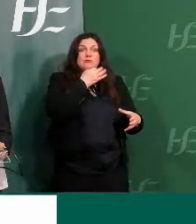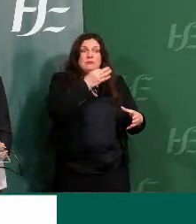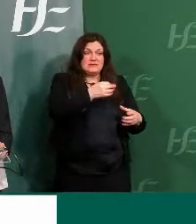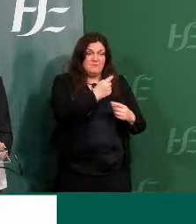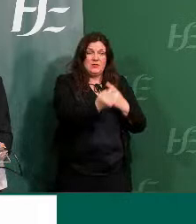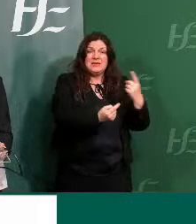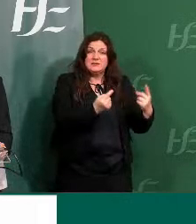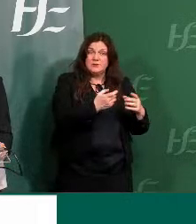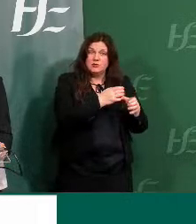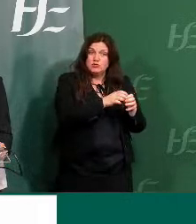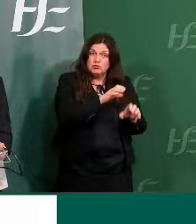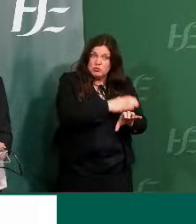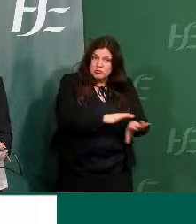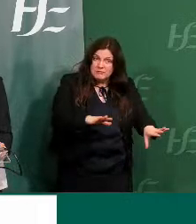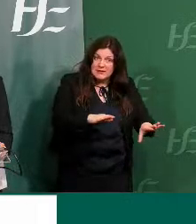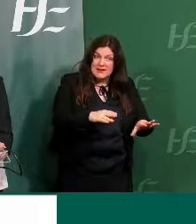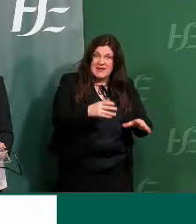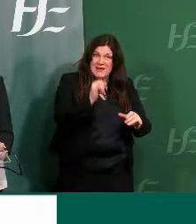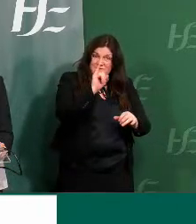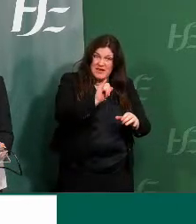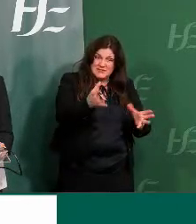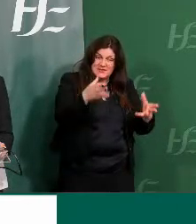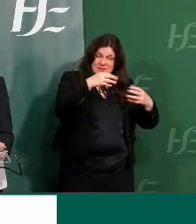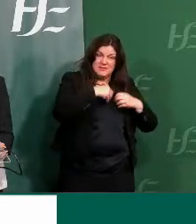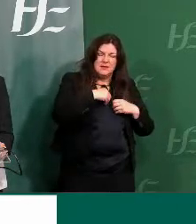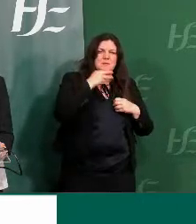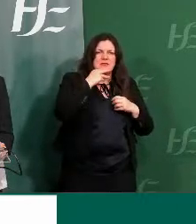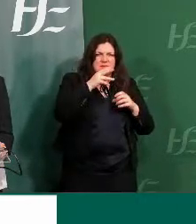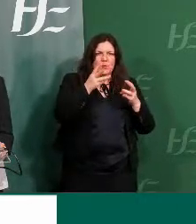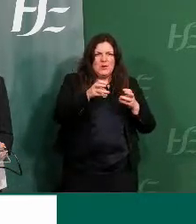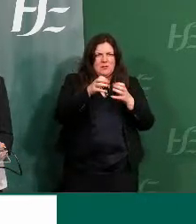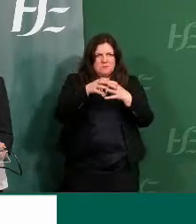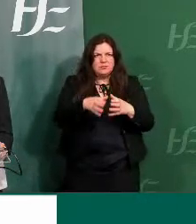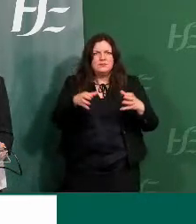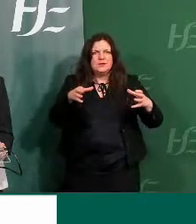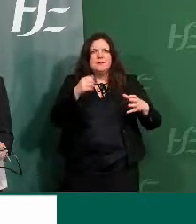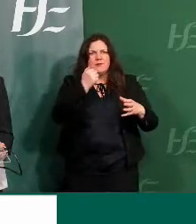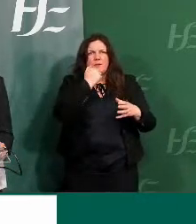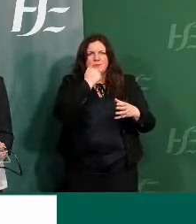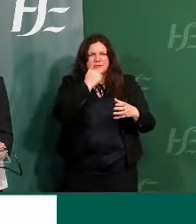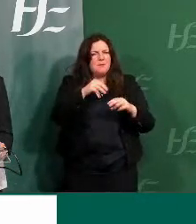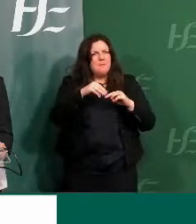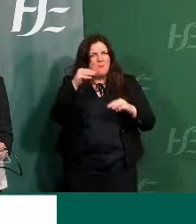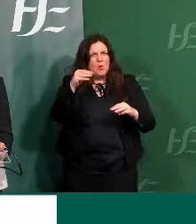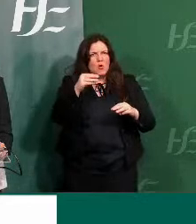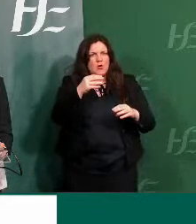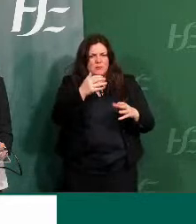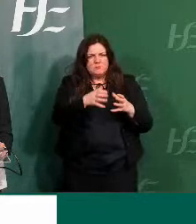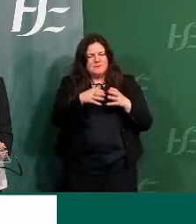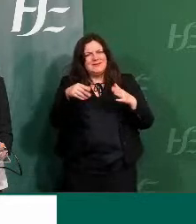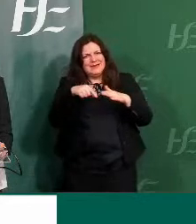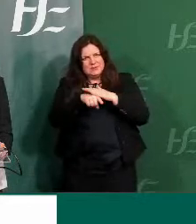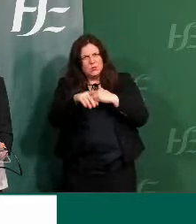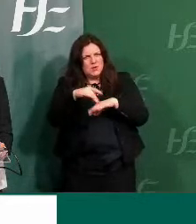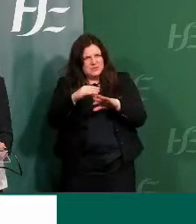individual children are low, with large numbers of children infected, there will be increased numbers of children being hospitalized and unfortunately going to ICU in some instances.